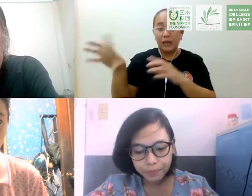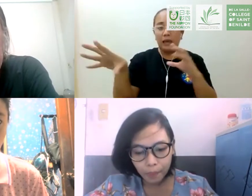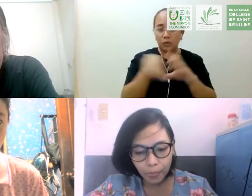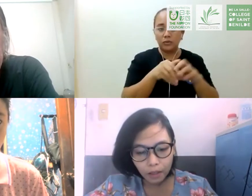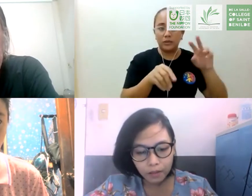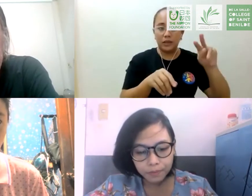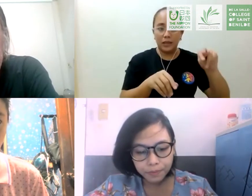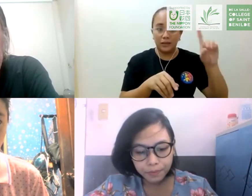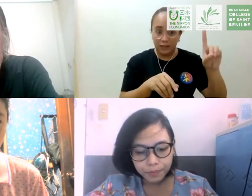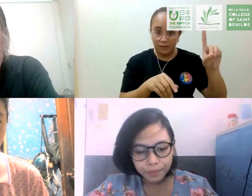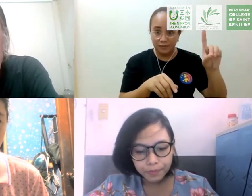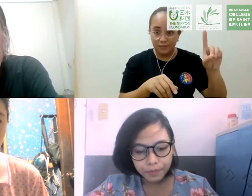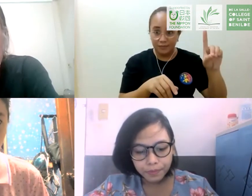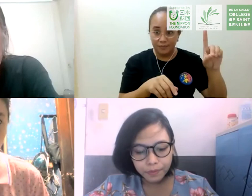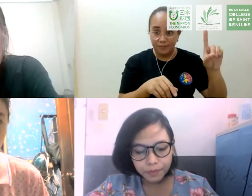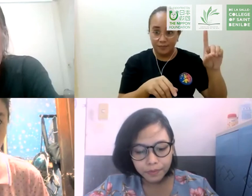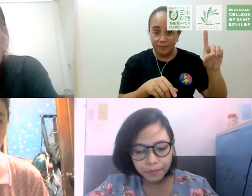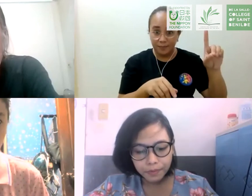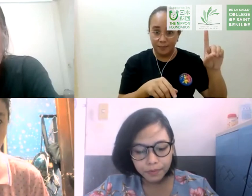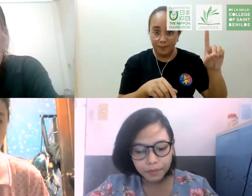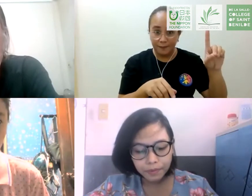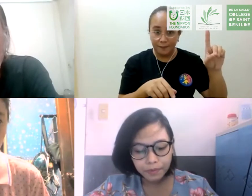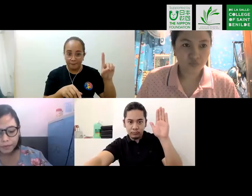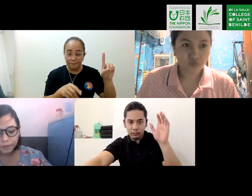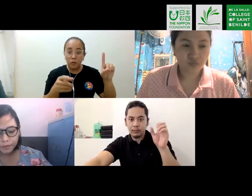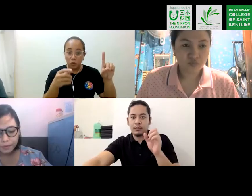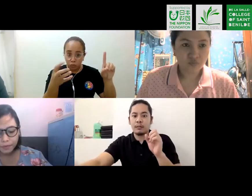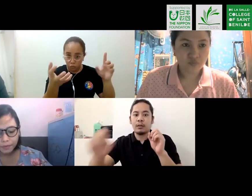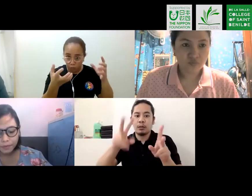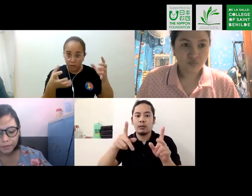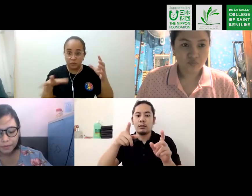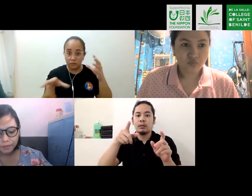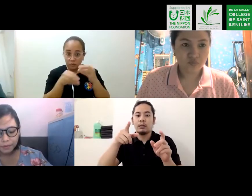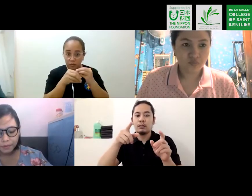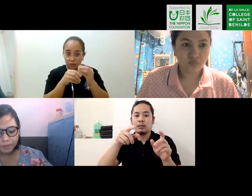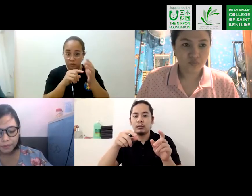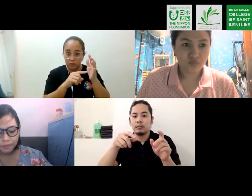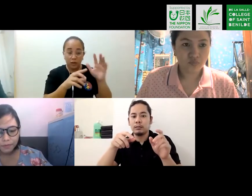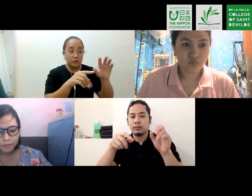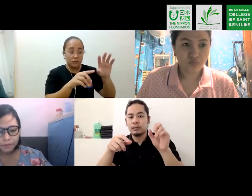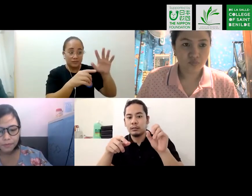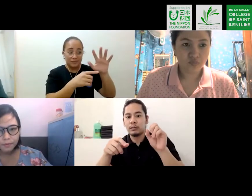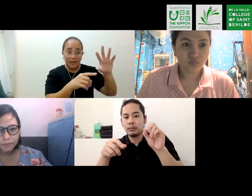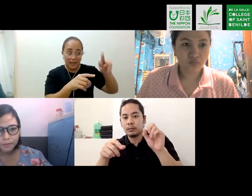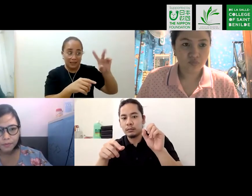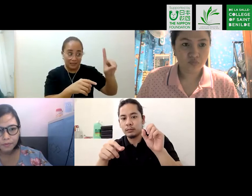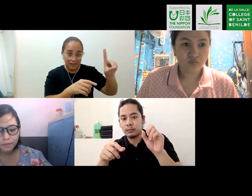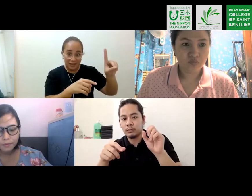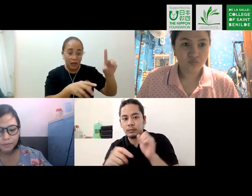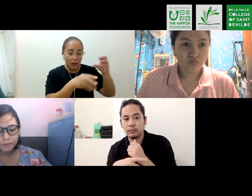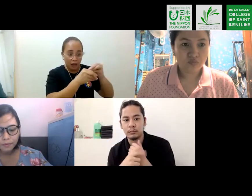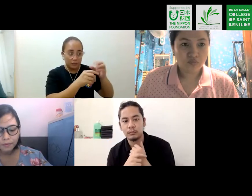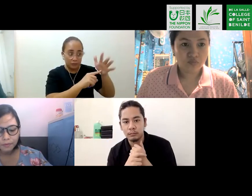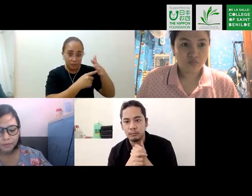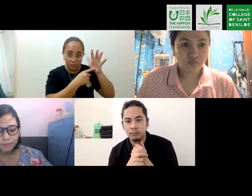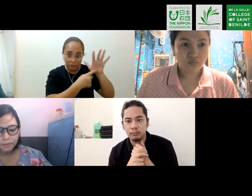This is Shaq. The question is, do you want to do orientation with the non-dominant hand and the non-dominant hand?